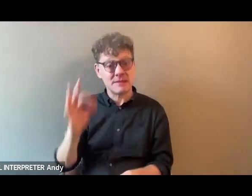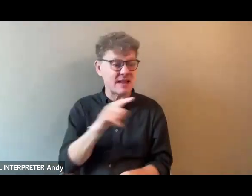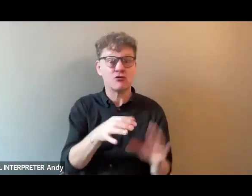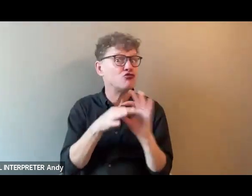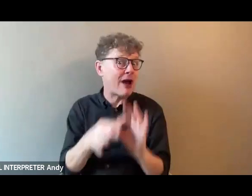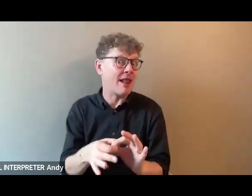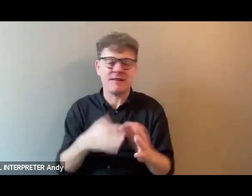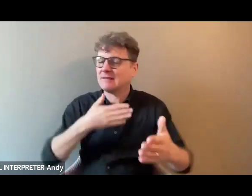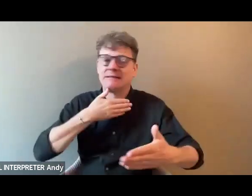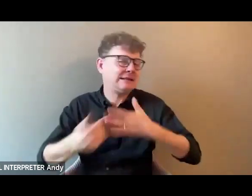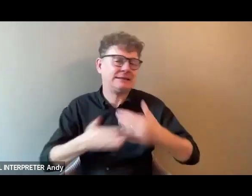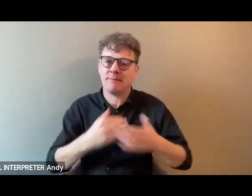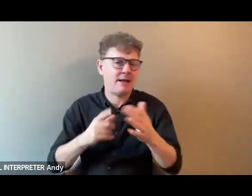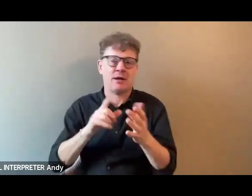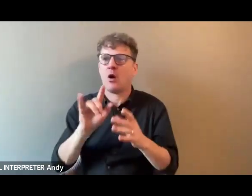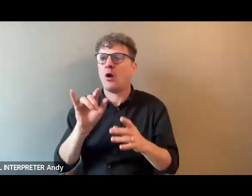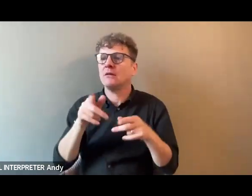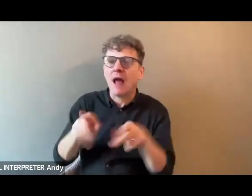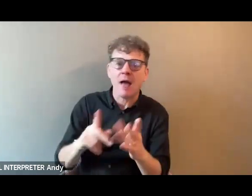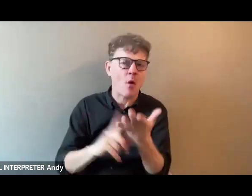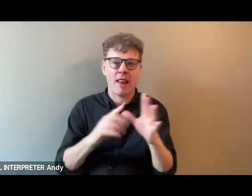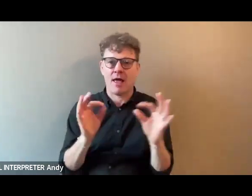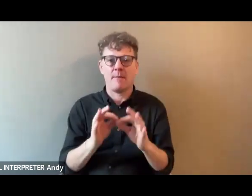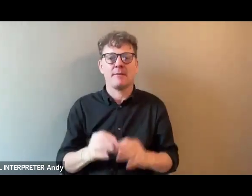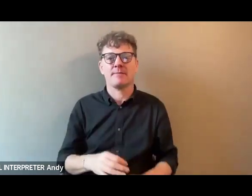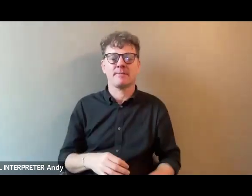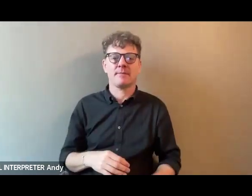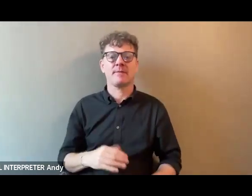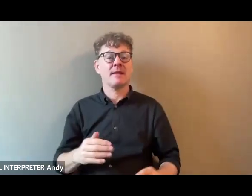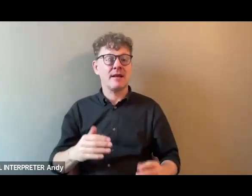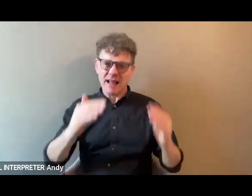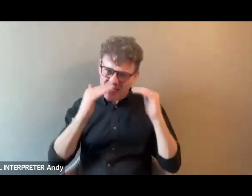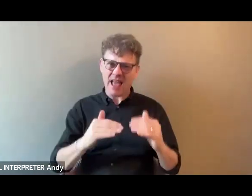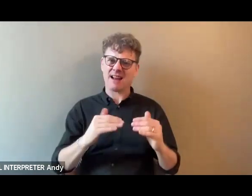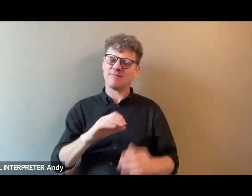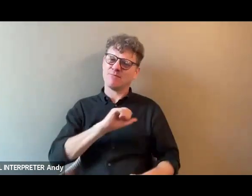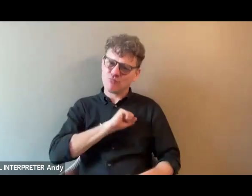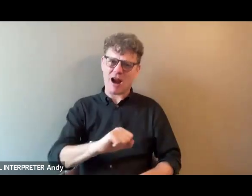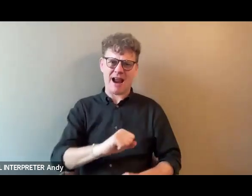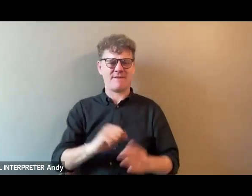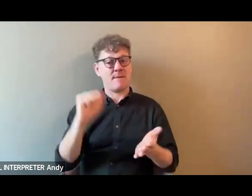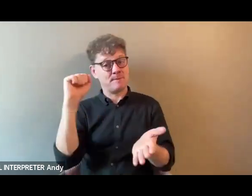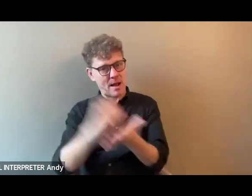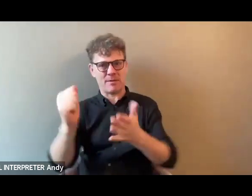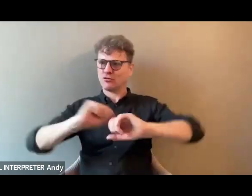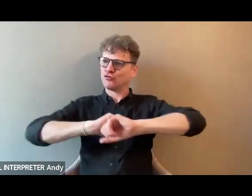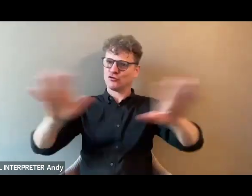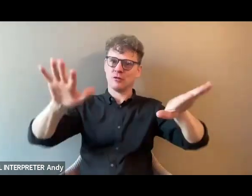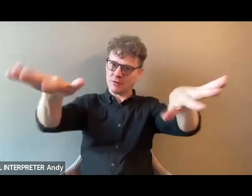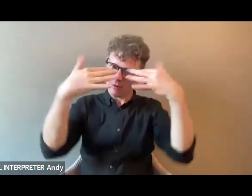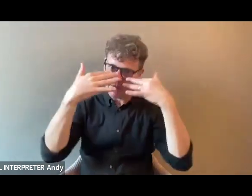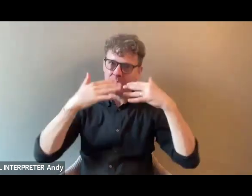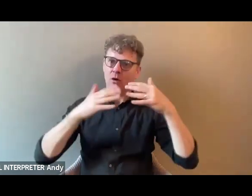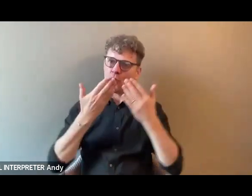matter what your space is. Then be brave. Publish it publicly on your